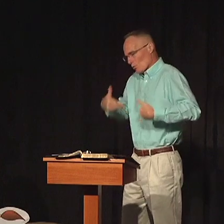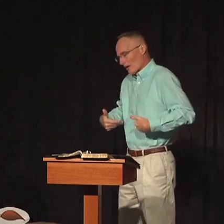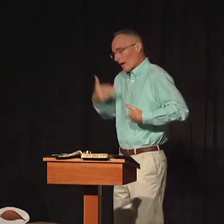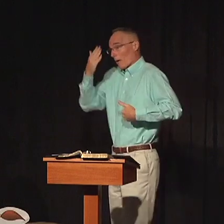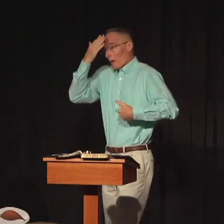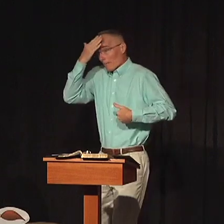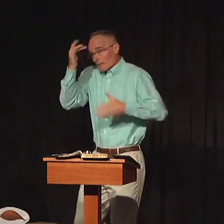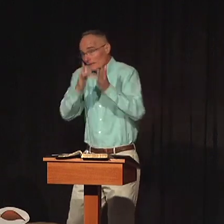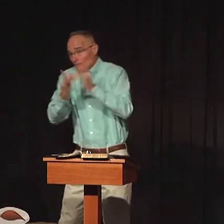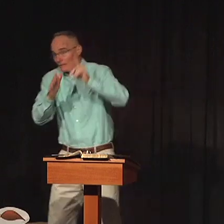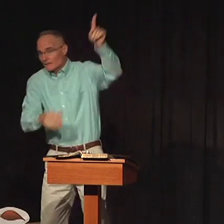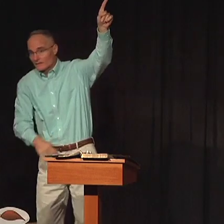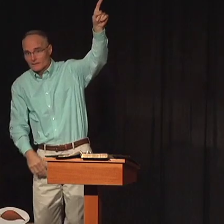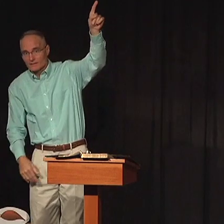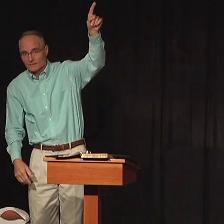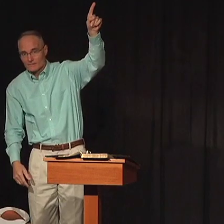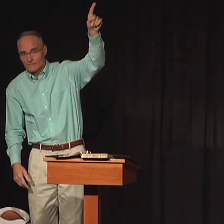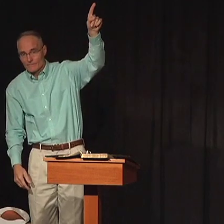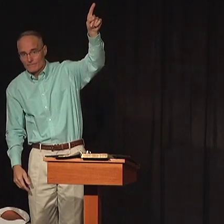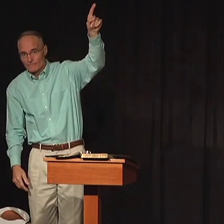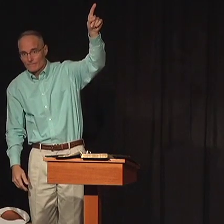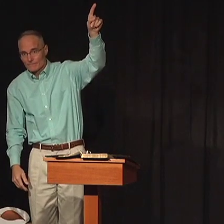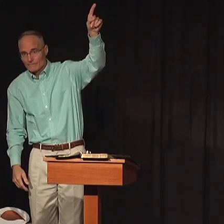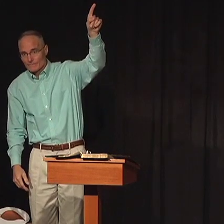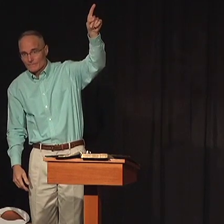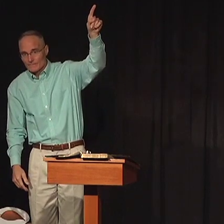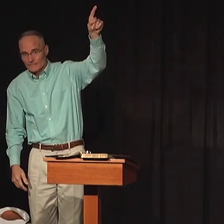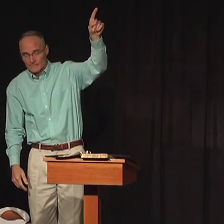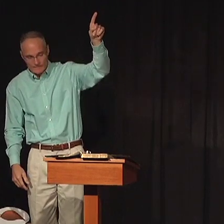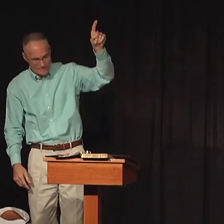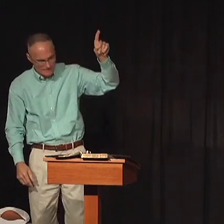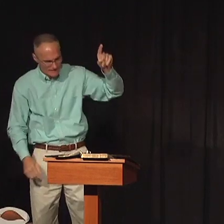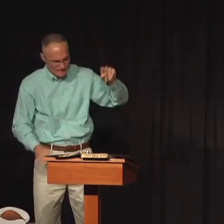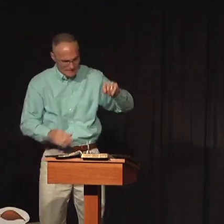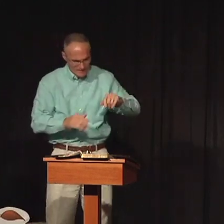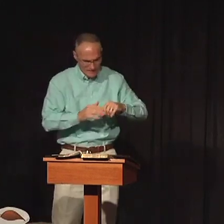We forget who we are, and who we are is because of Jesus.